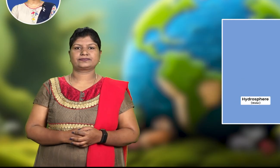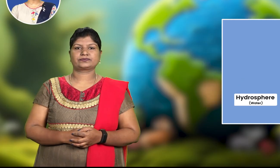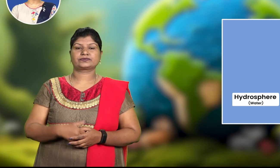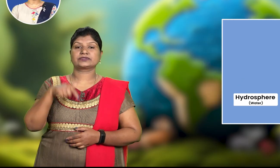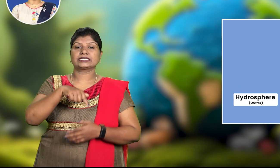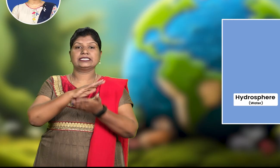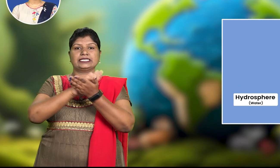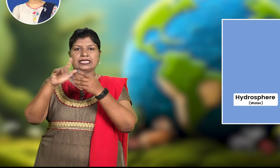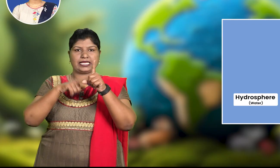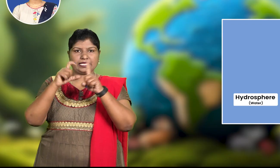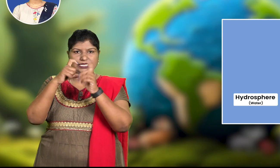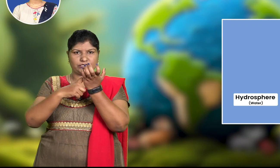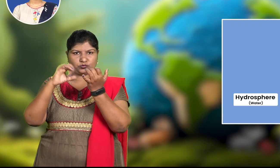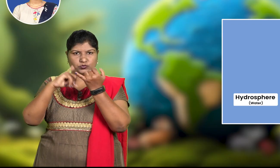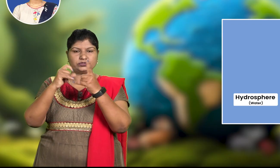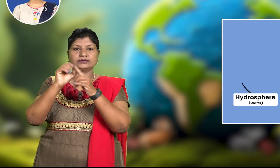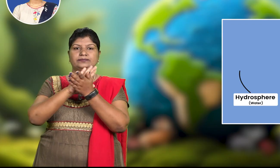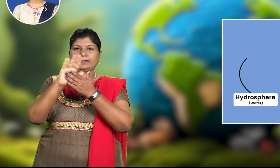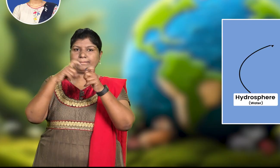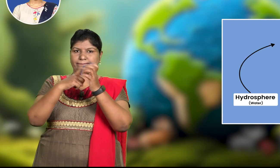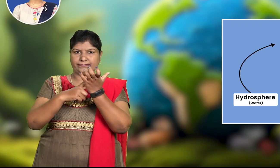The hydrosphere,